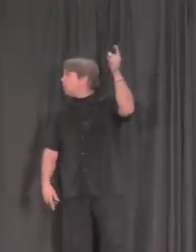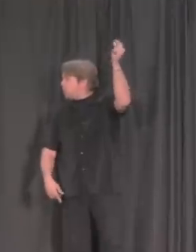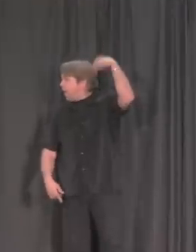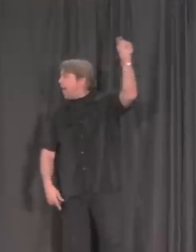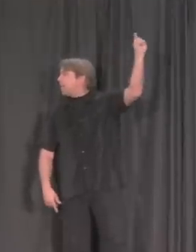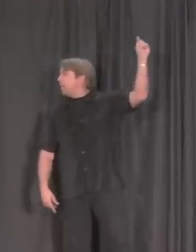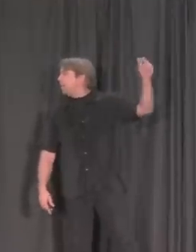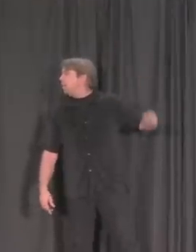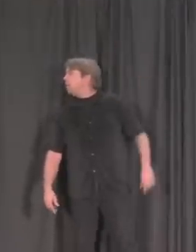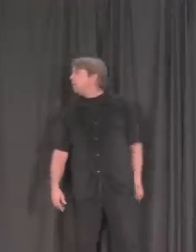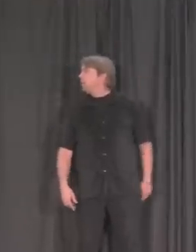Jack!